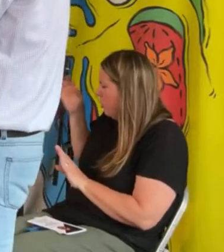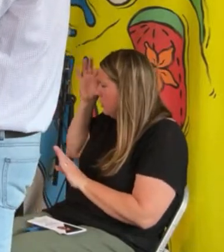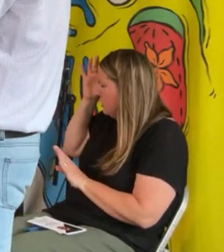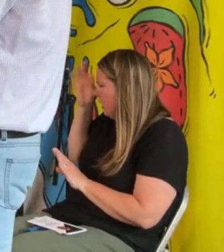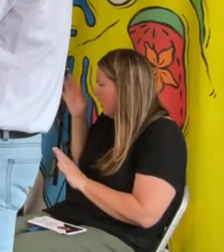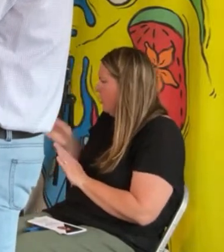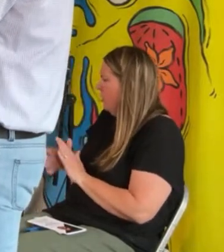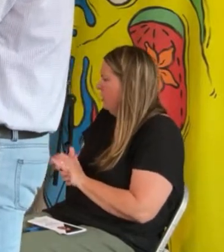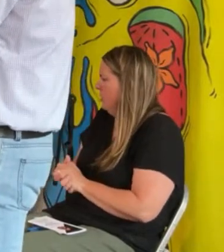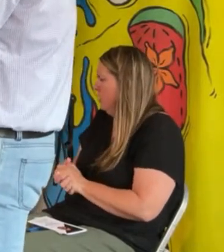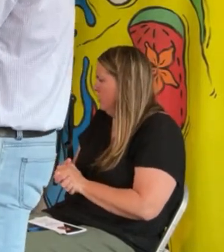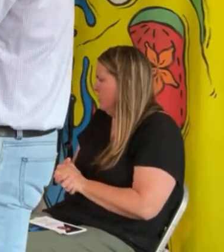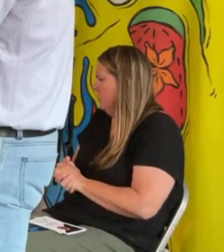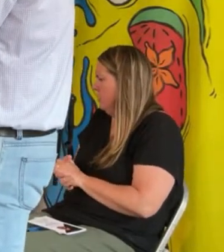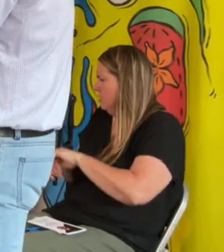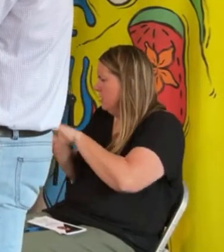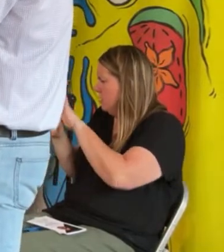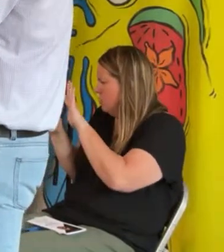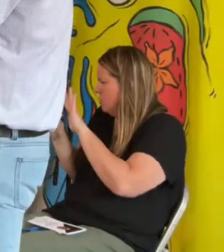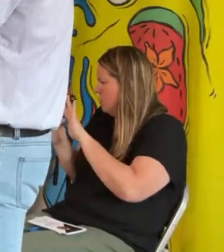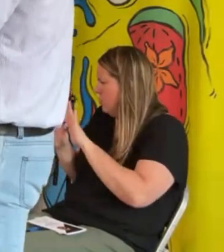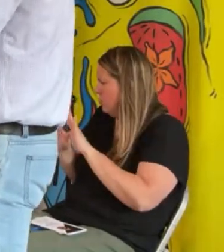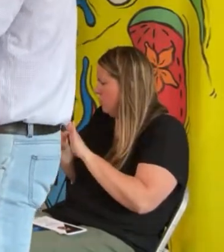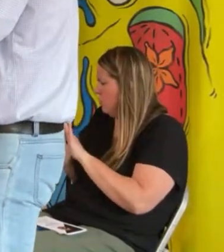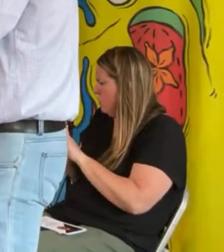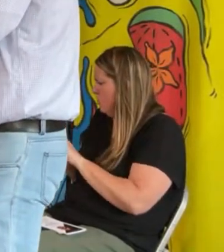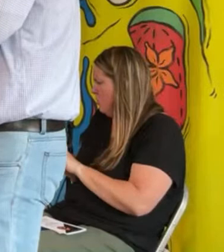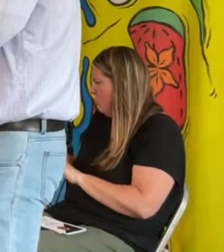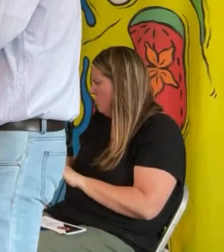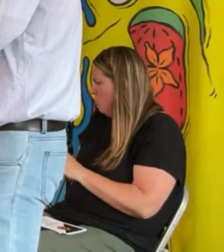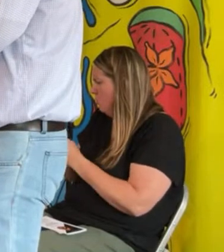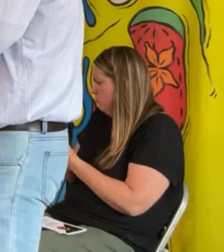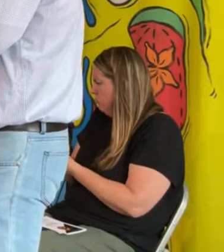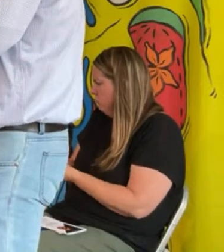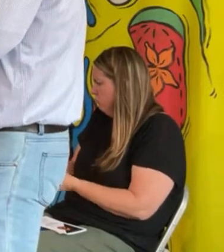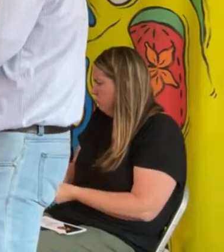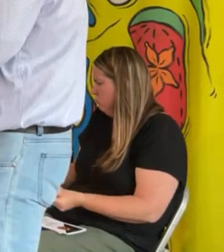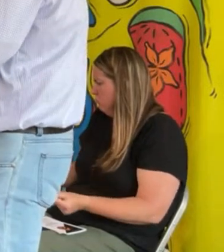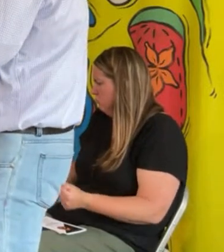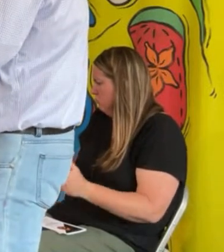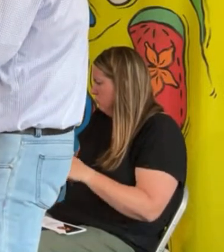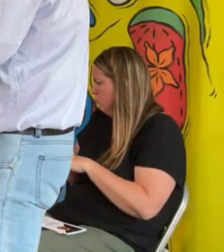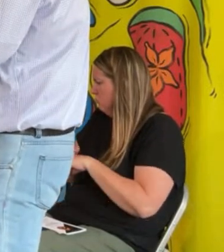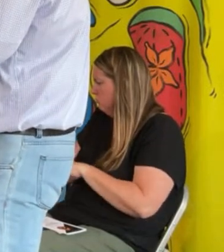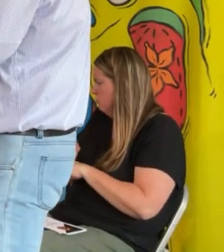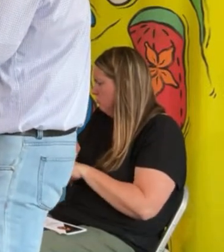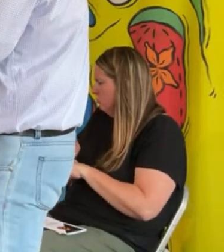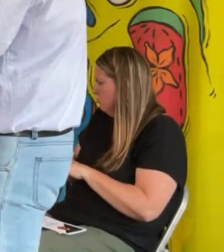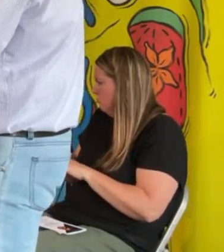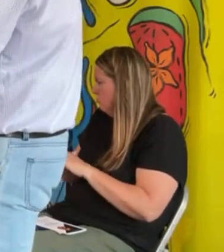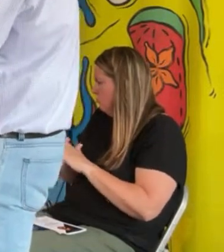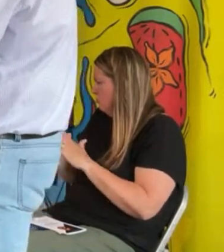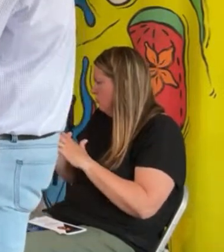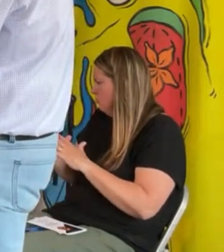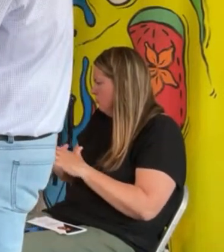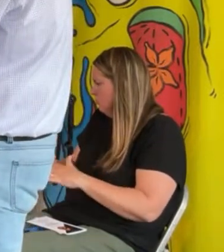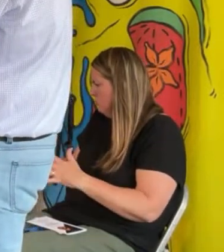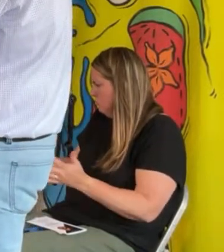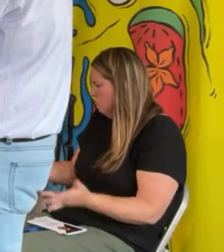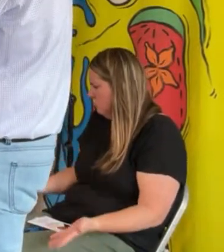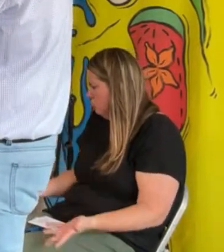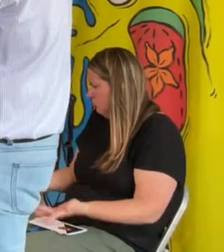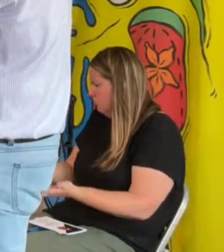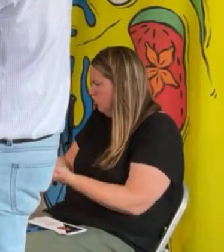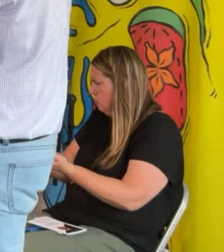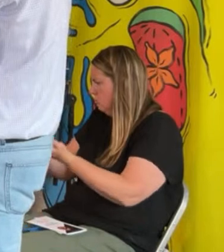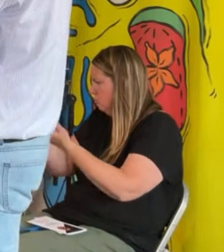hair. The snow lifts the earth and falls straight up,